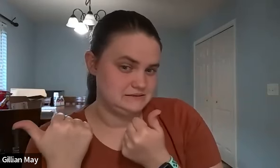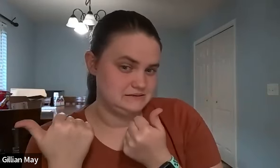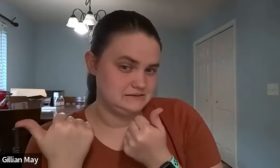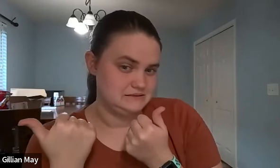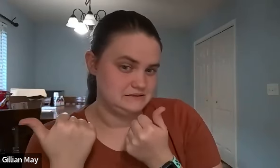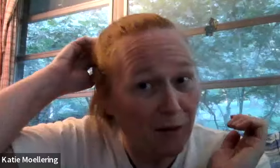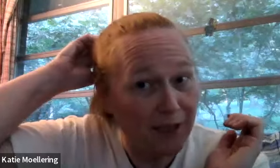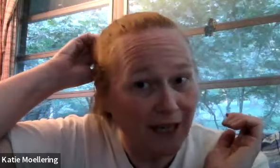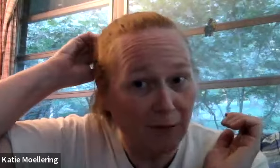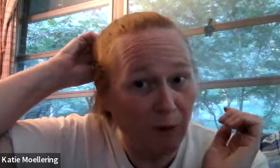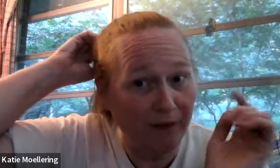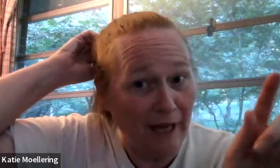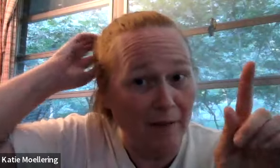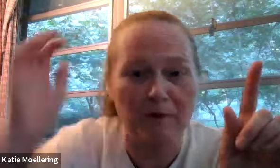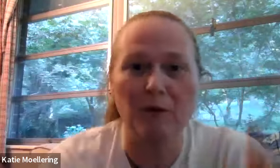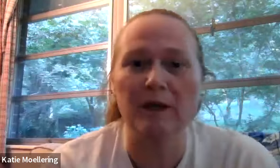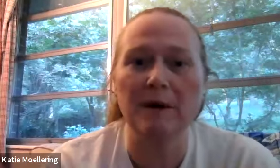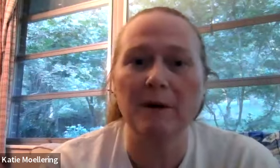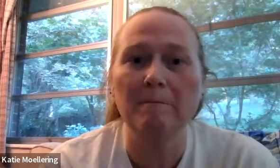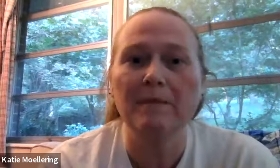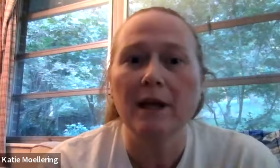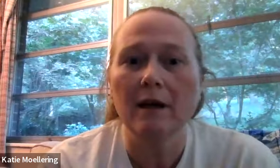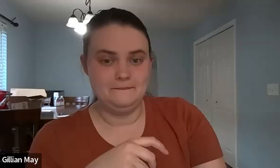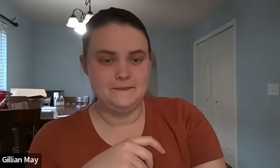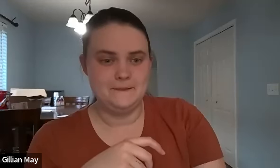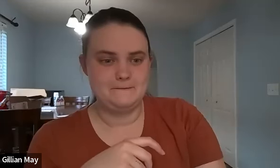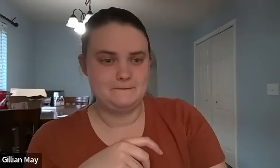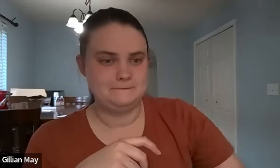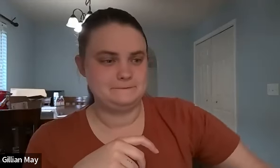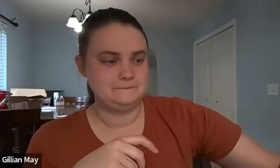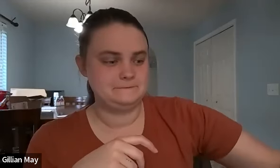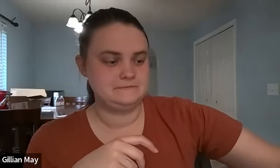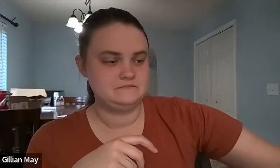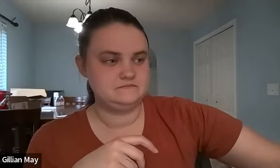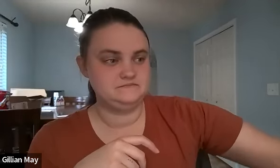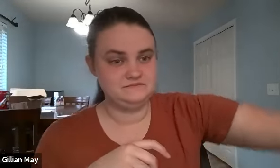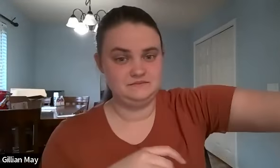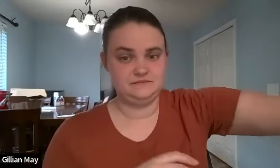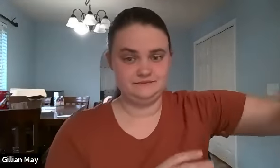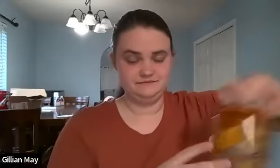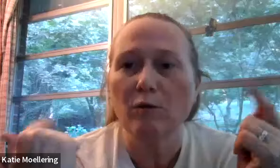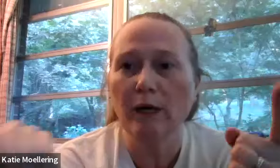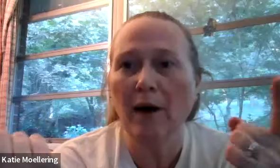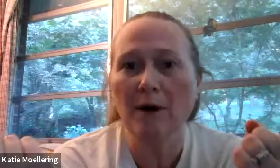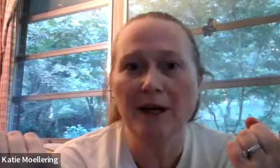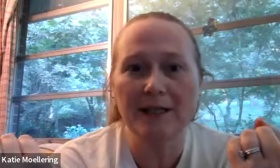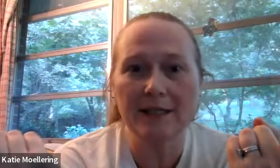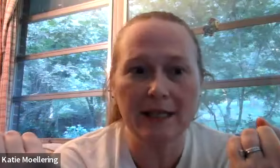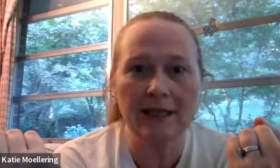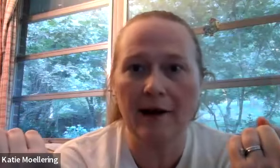Hey, Jillian, I wanted to add one thing before we keep going. In previous classes, when I would send